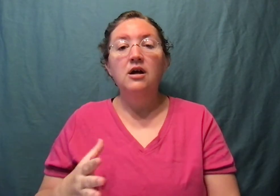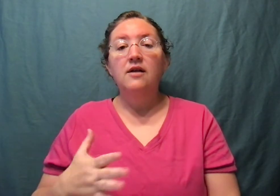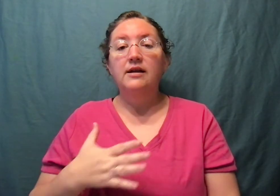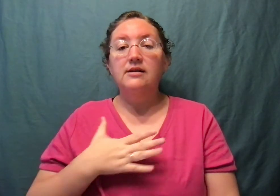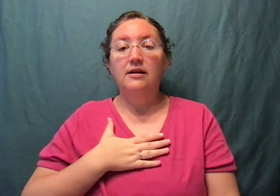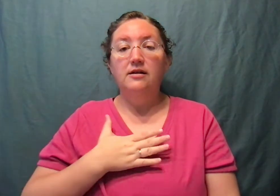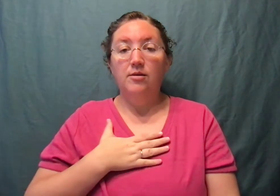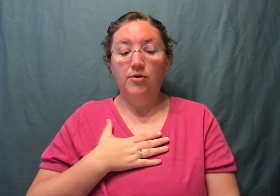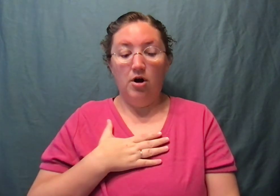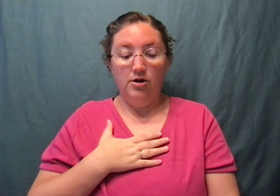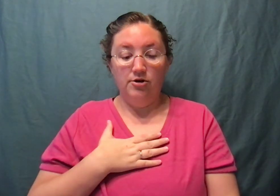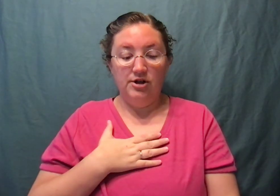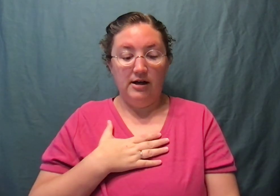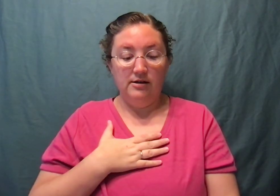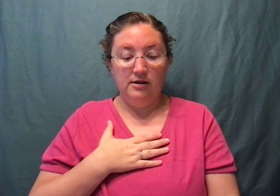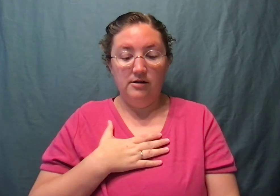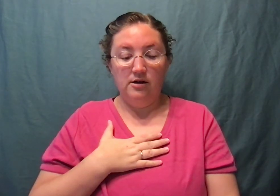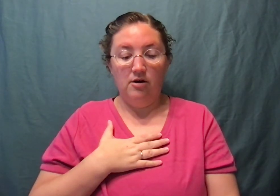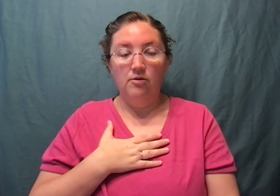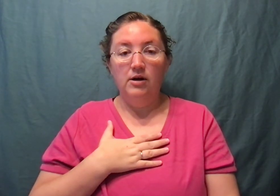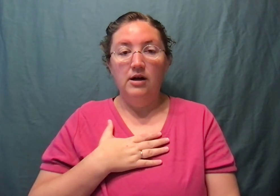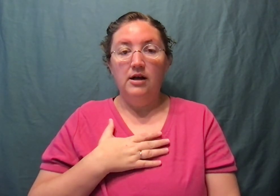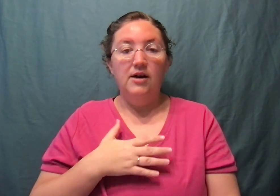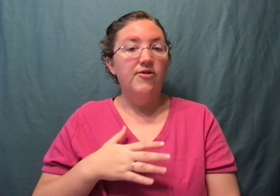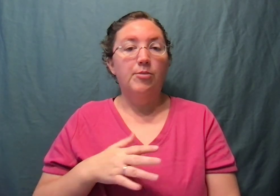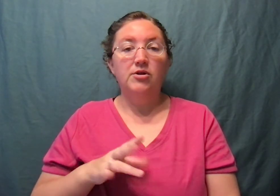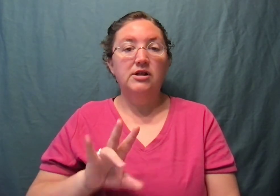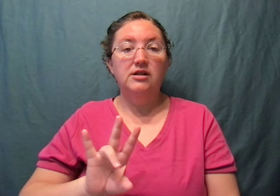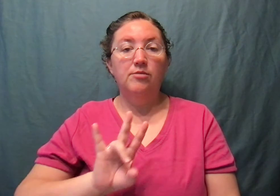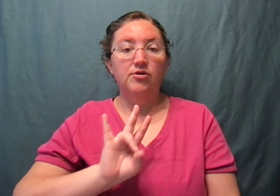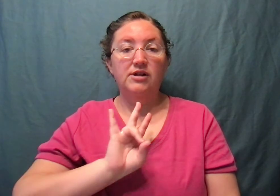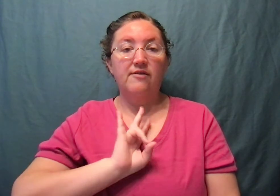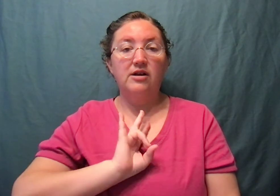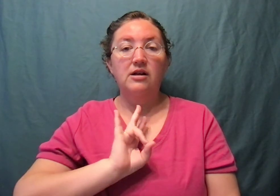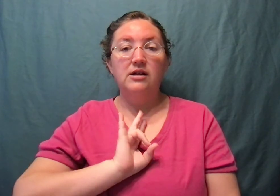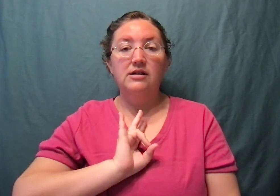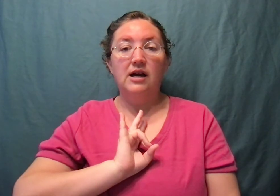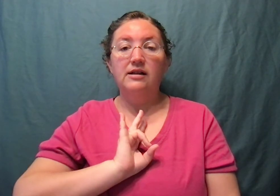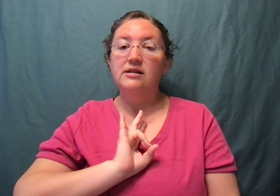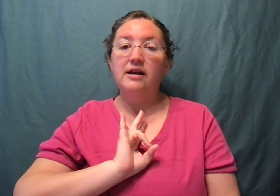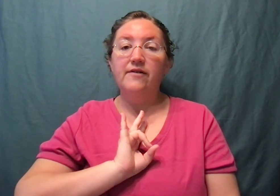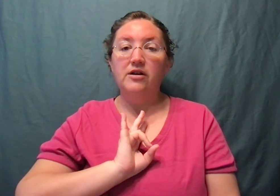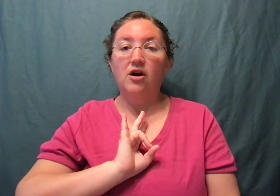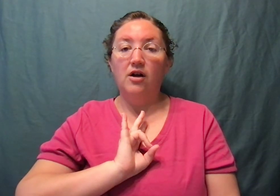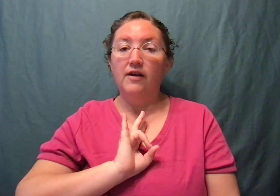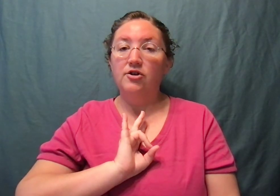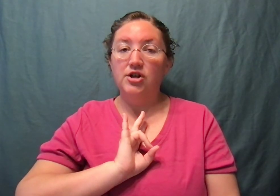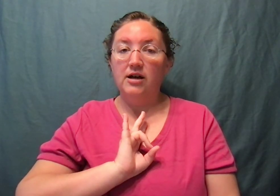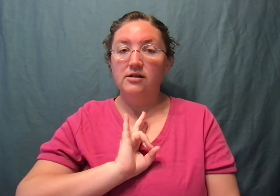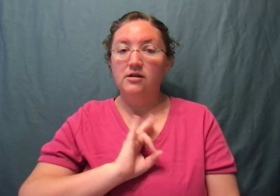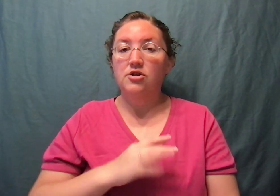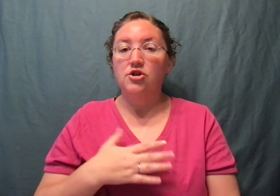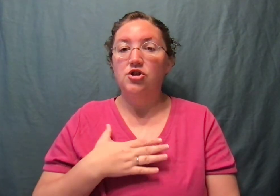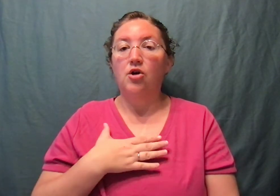then sign the number on your chest. So if the person is number 7, sign the 7 on their chest to show that